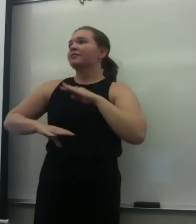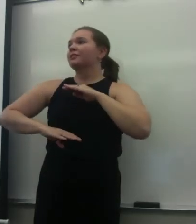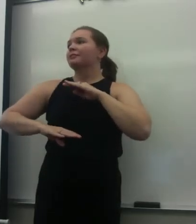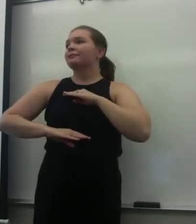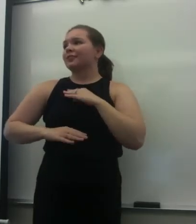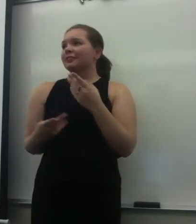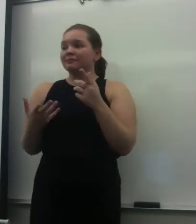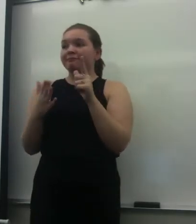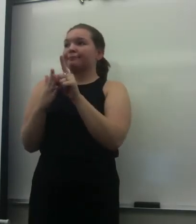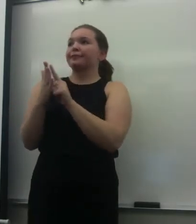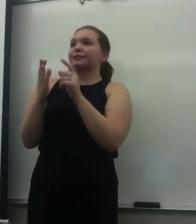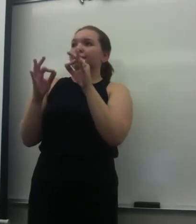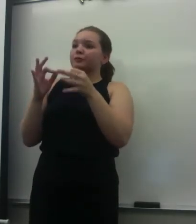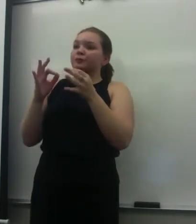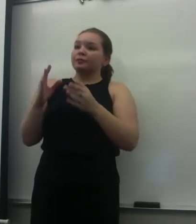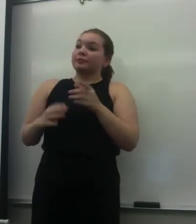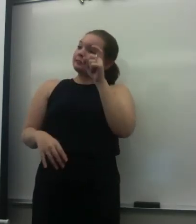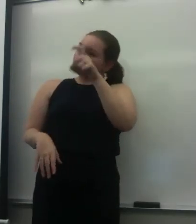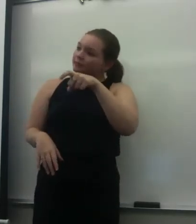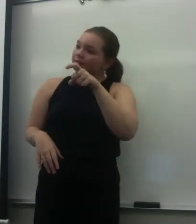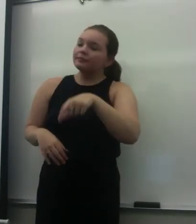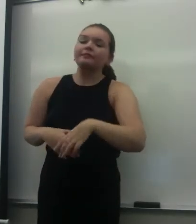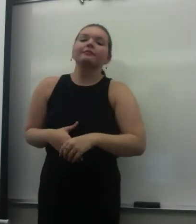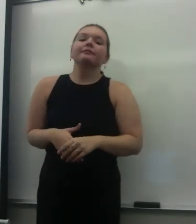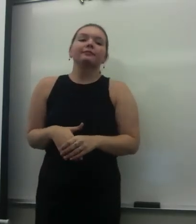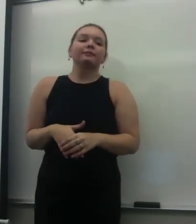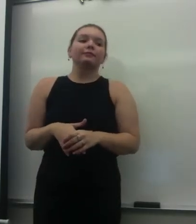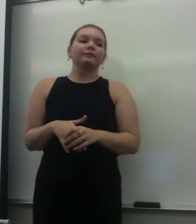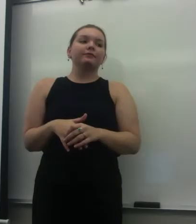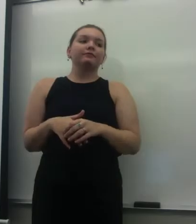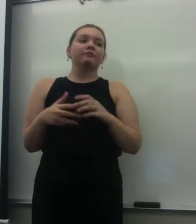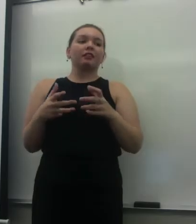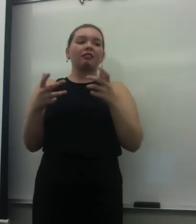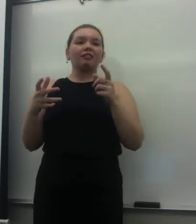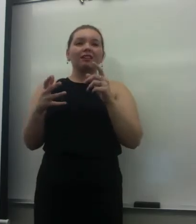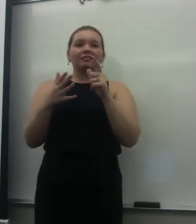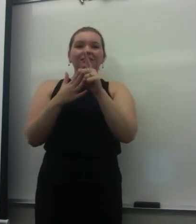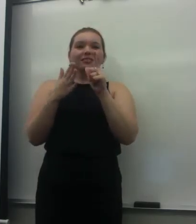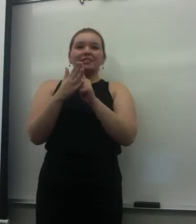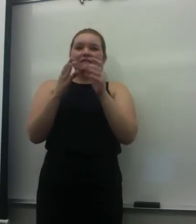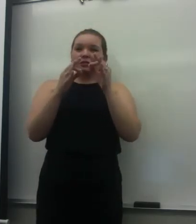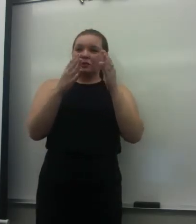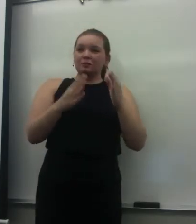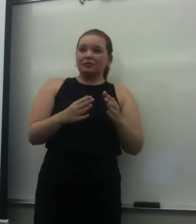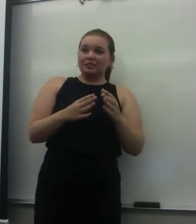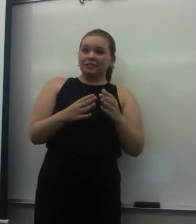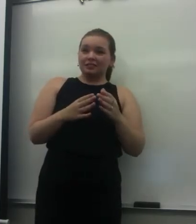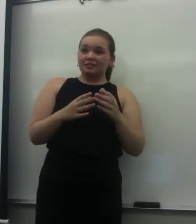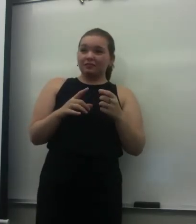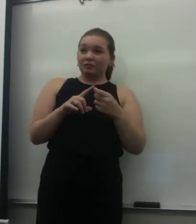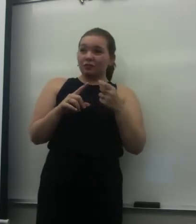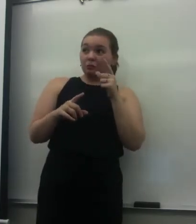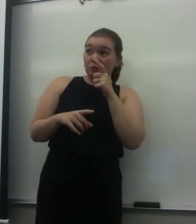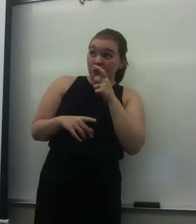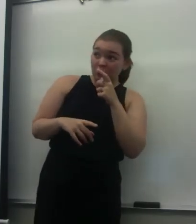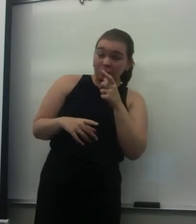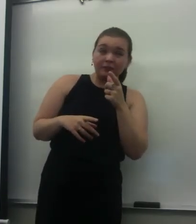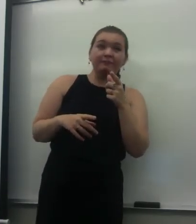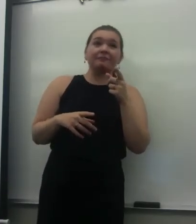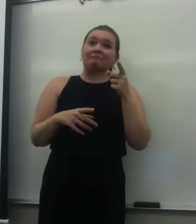And therefore, as a result, much legal interpreting is done by individuals generally